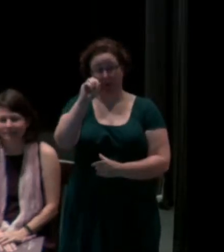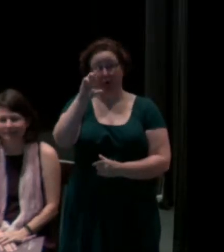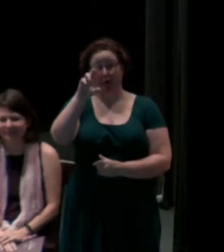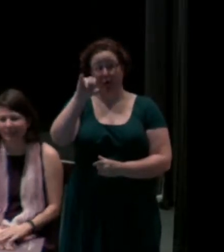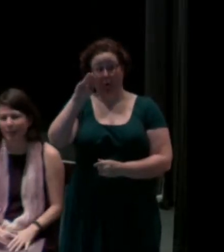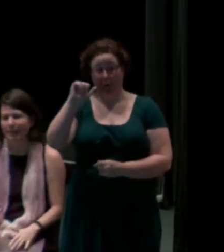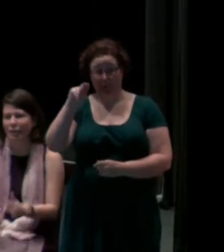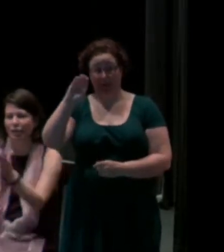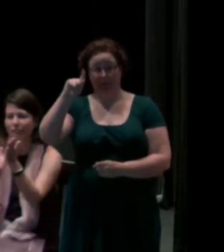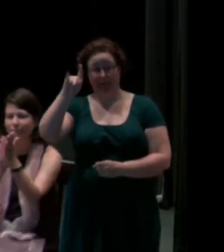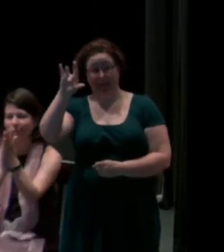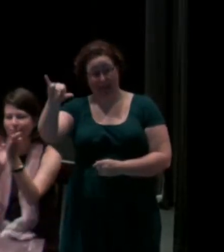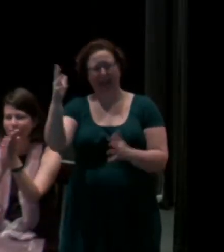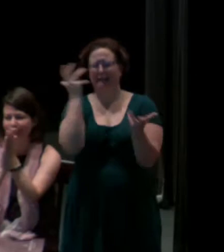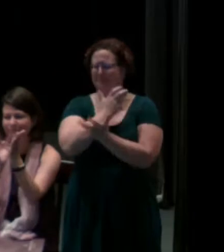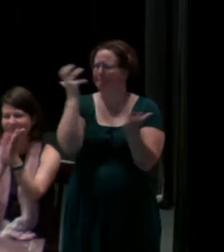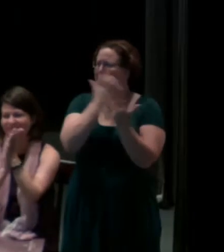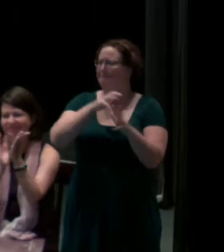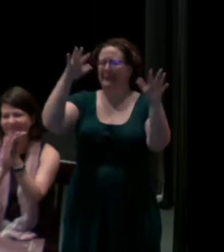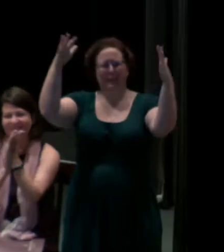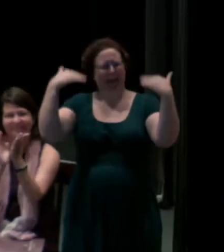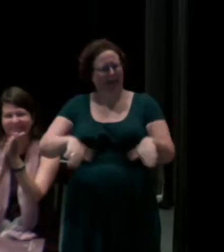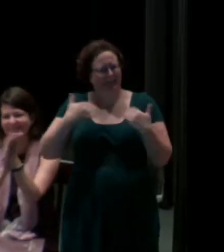just absolutely exceptional.